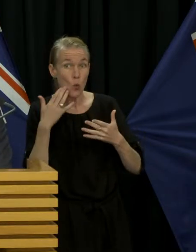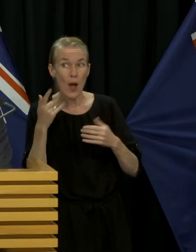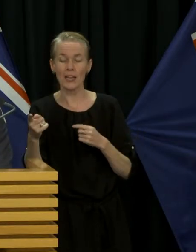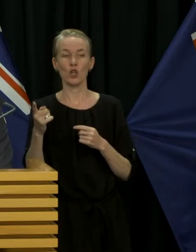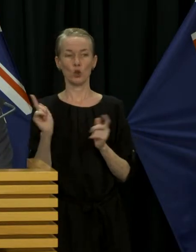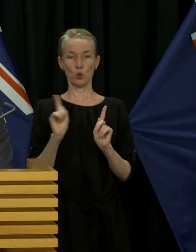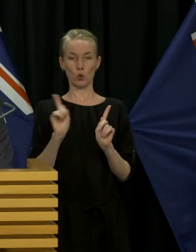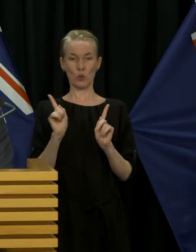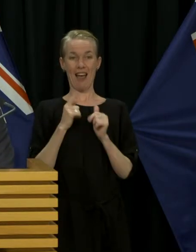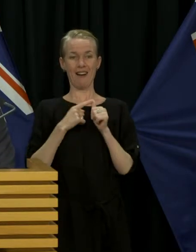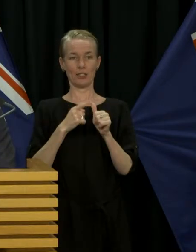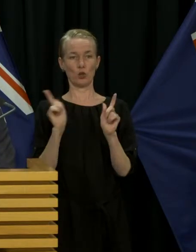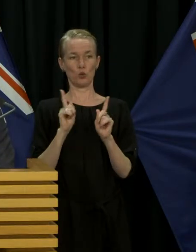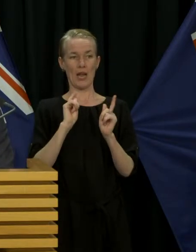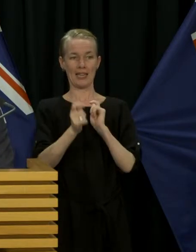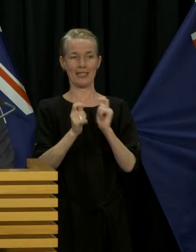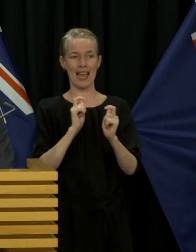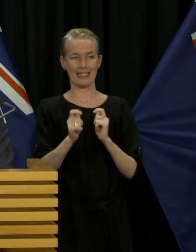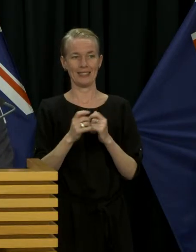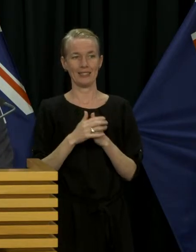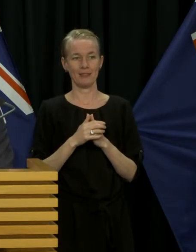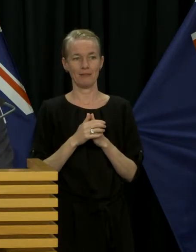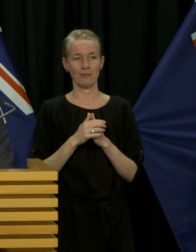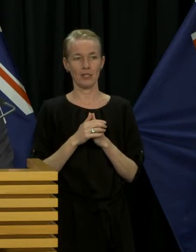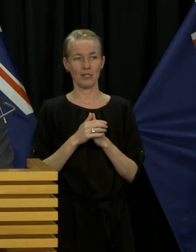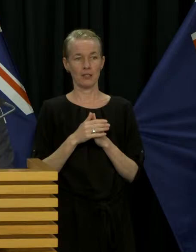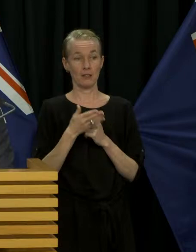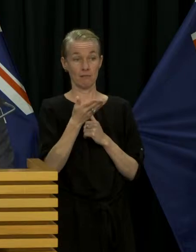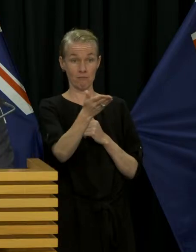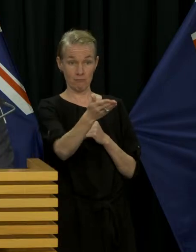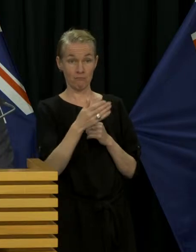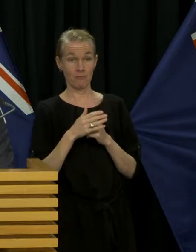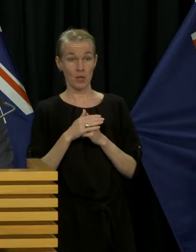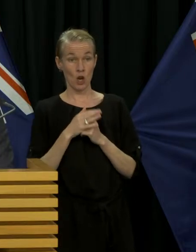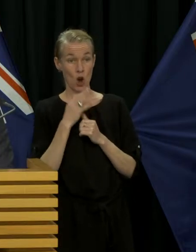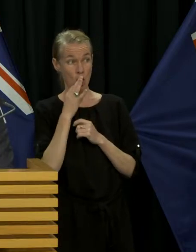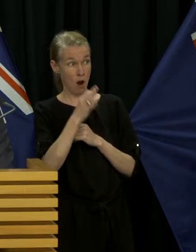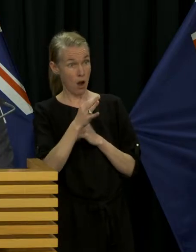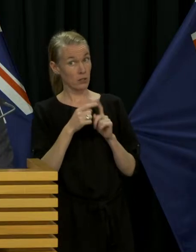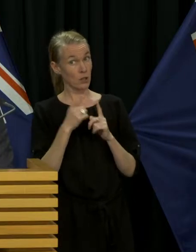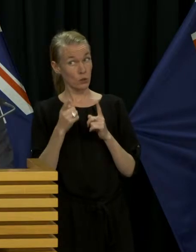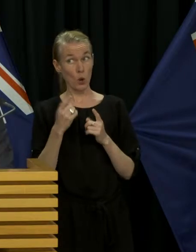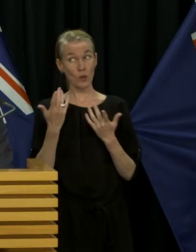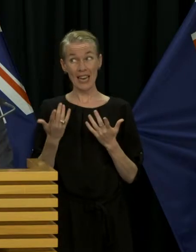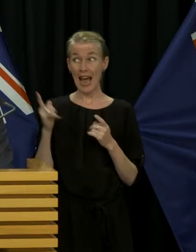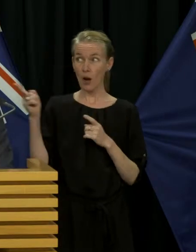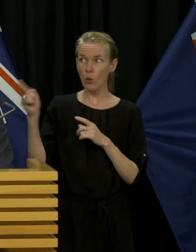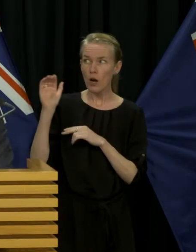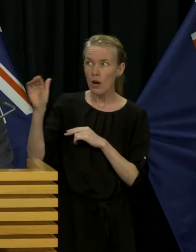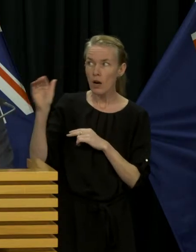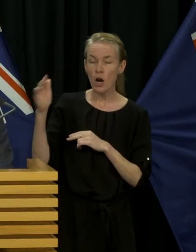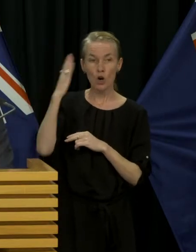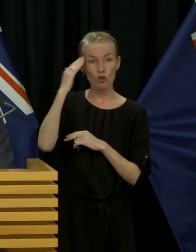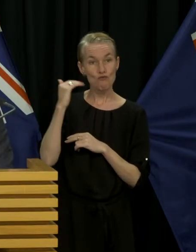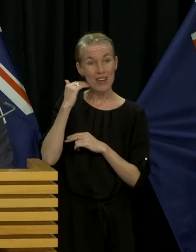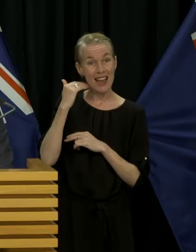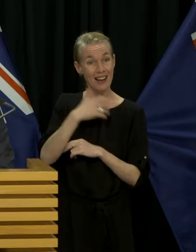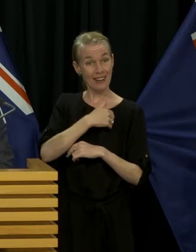today. Second test from the South Korean authorities a more reliable one than that fast testing? Yes, that has been